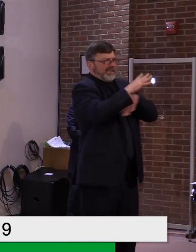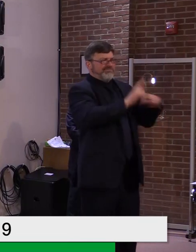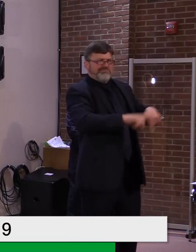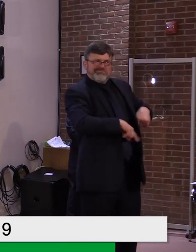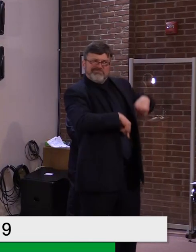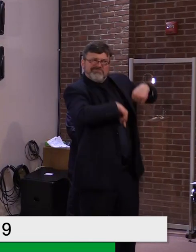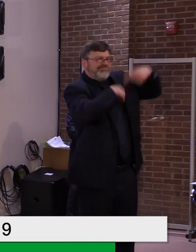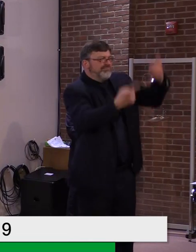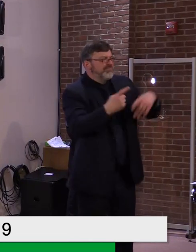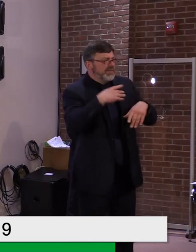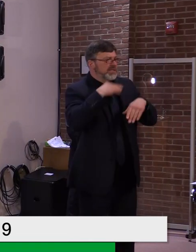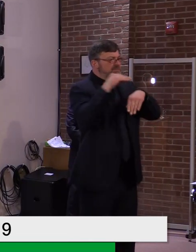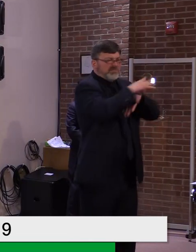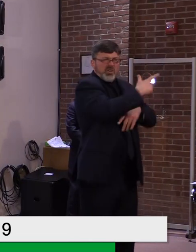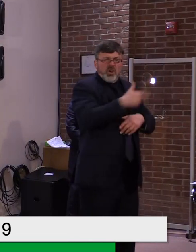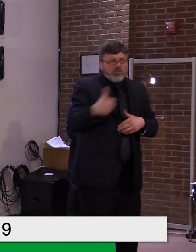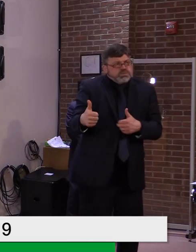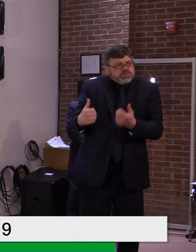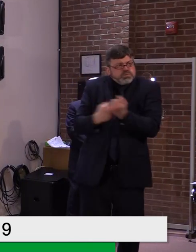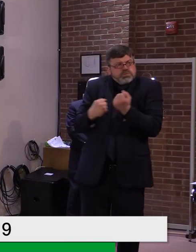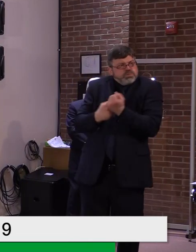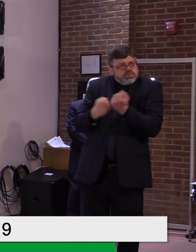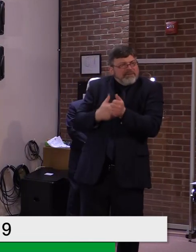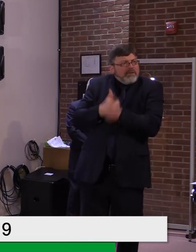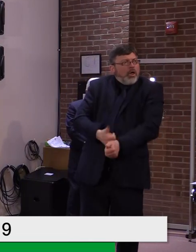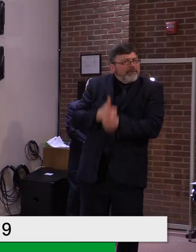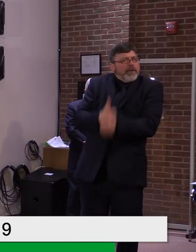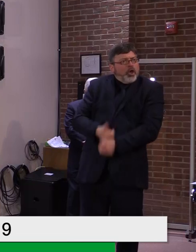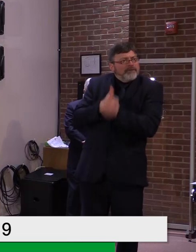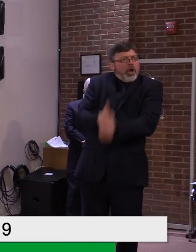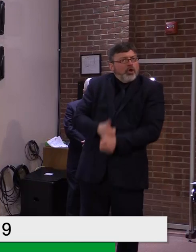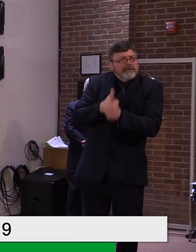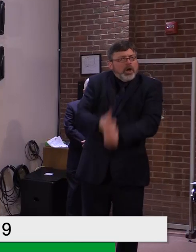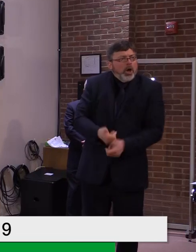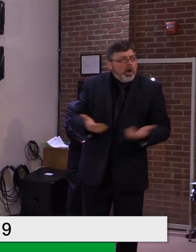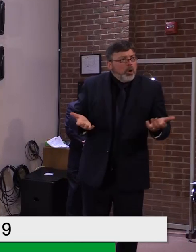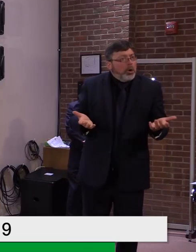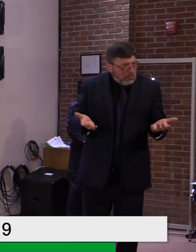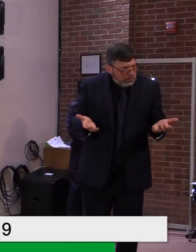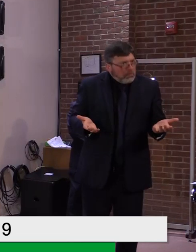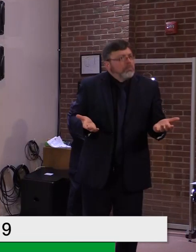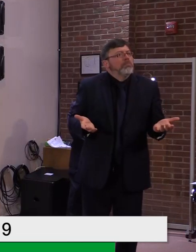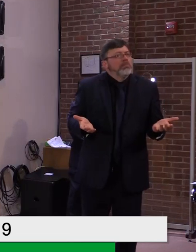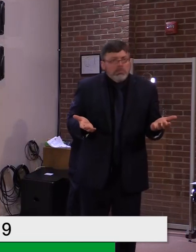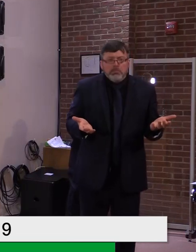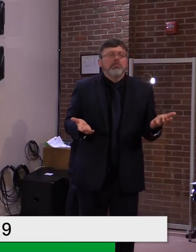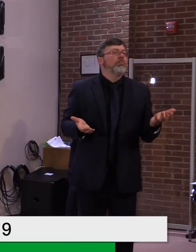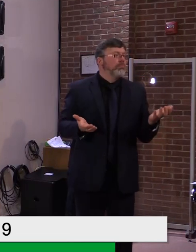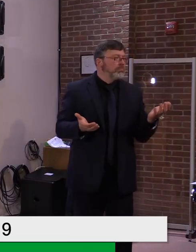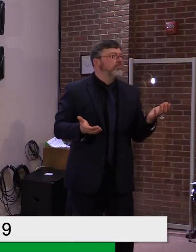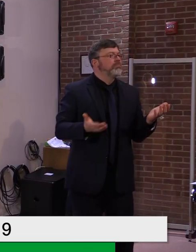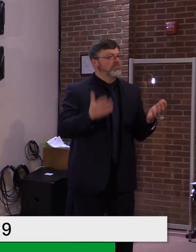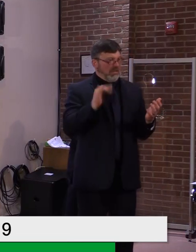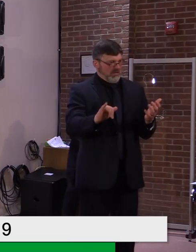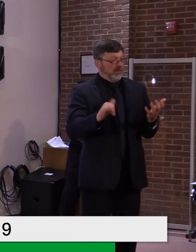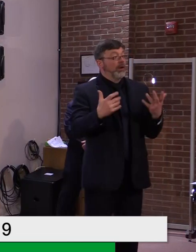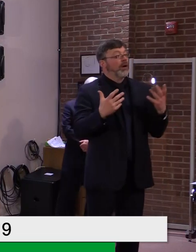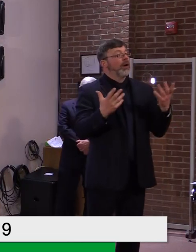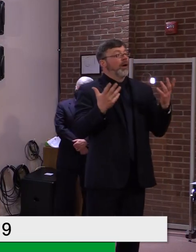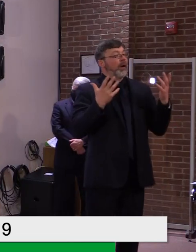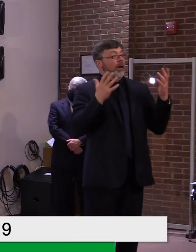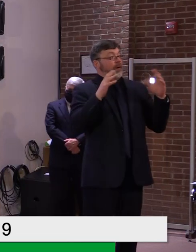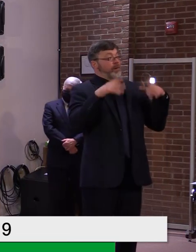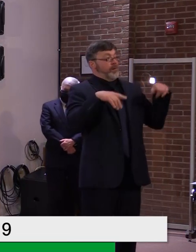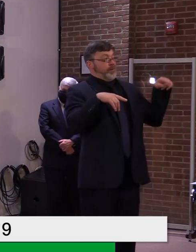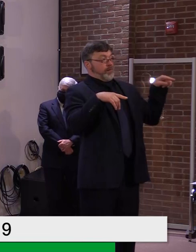have provided and moved forward. They've also made some moves on their own that went beyond anything we